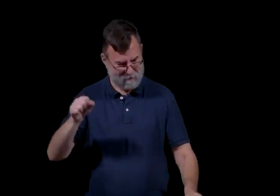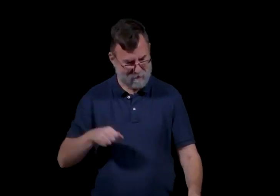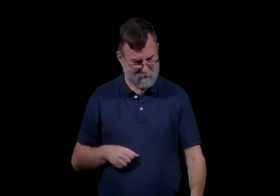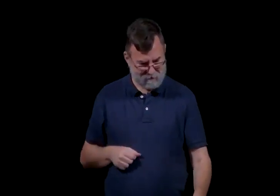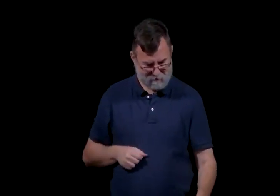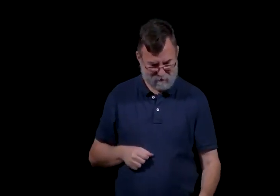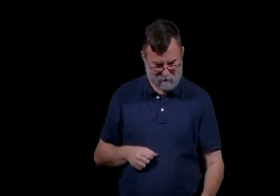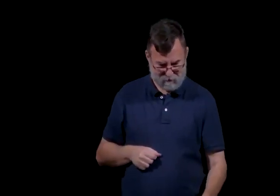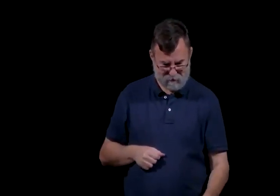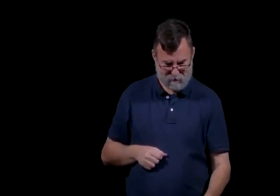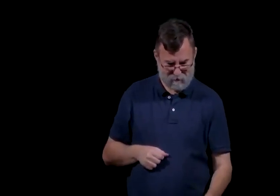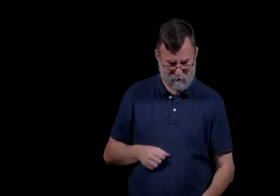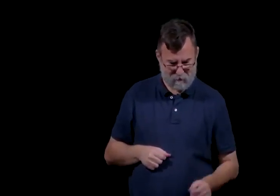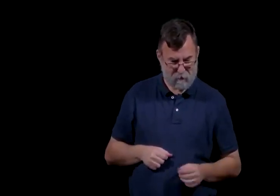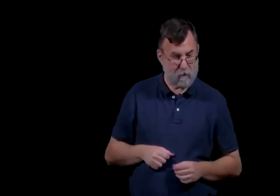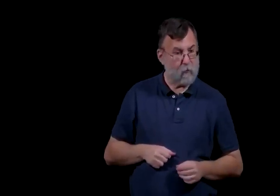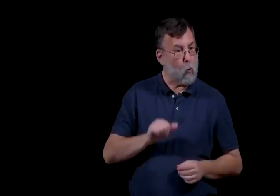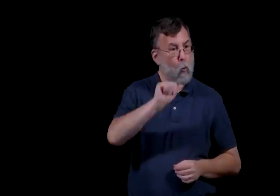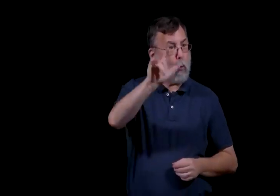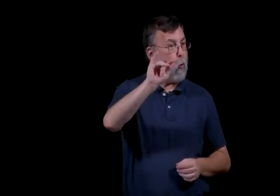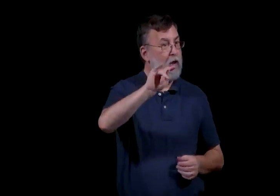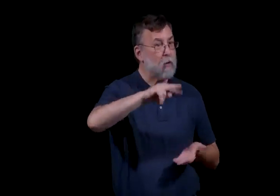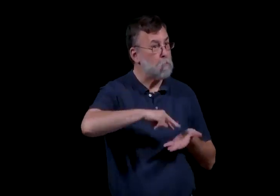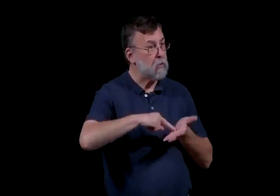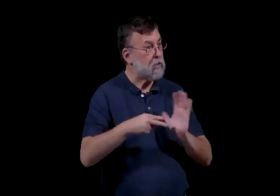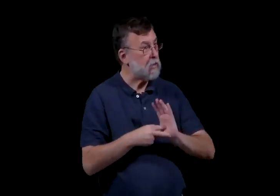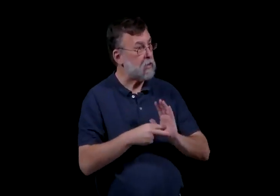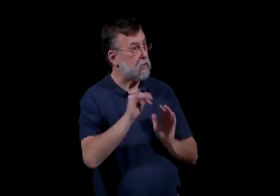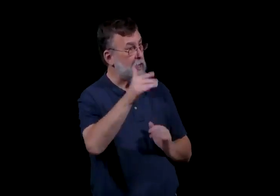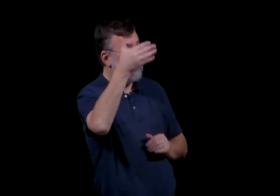his grace, his love, and mercy. Amen.